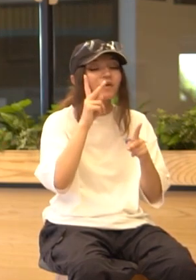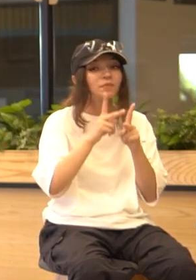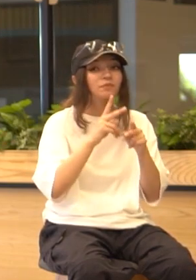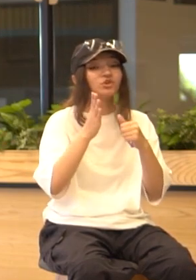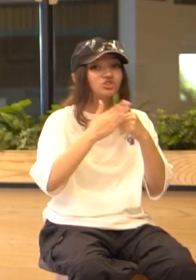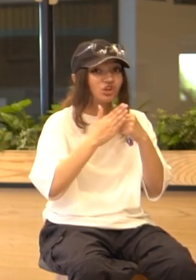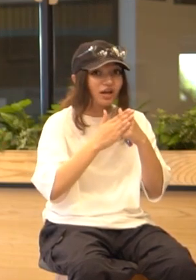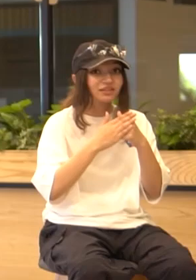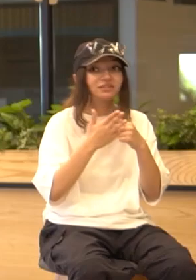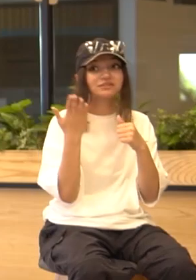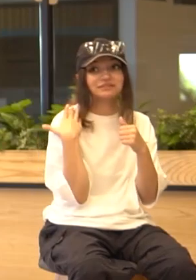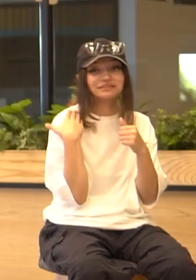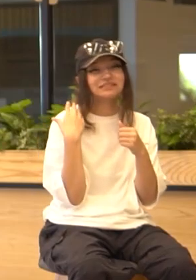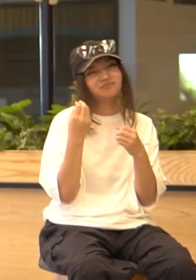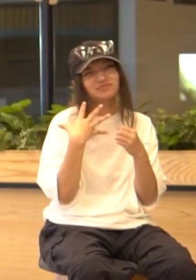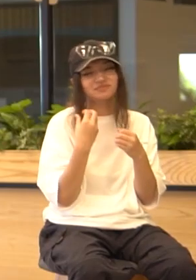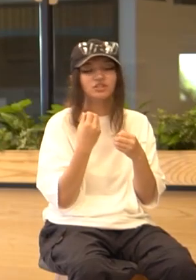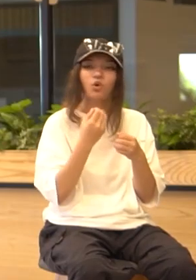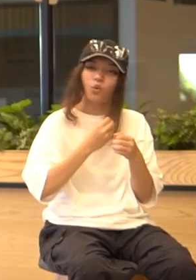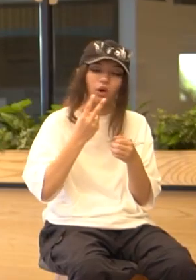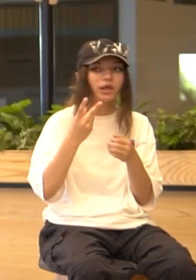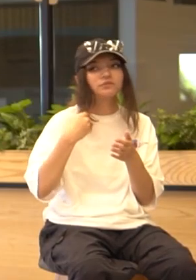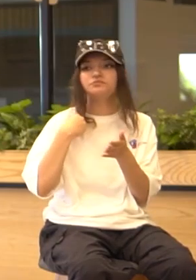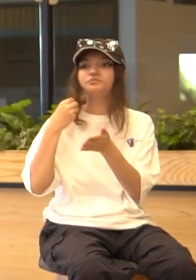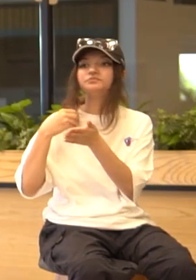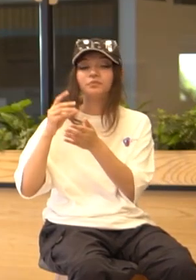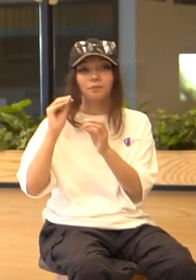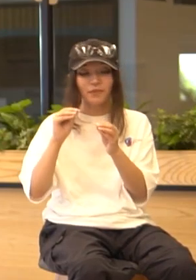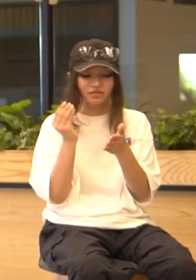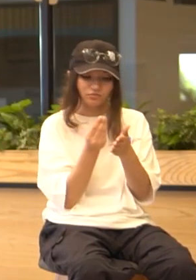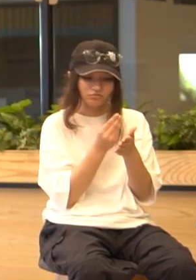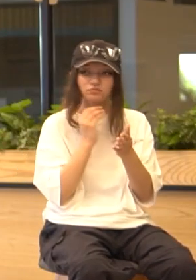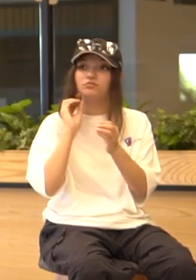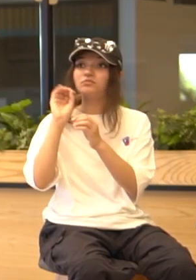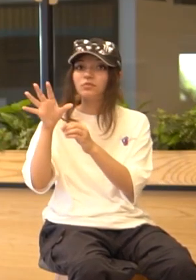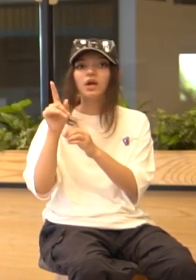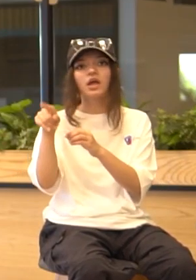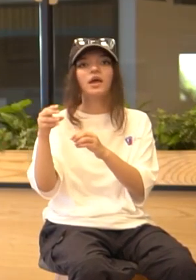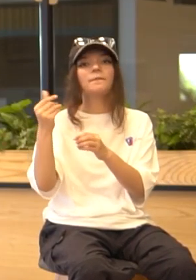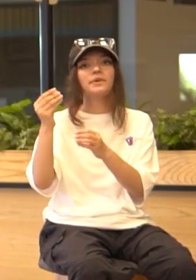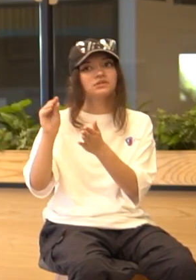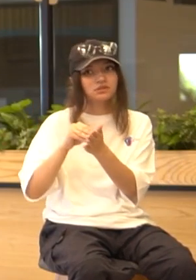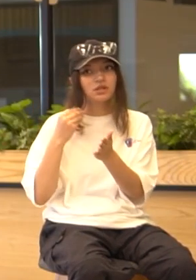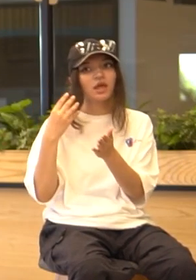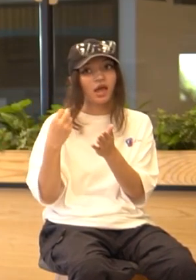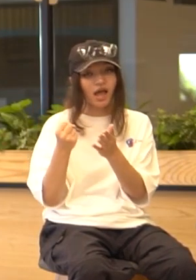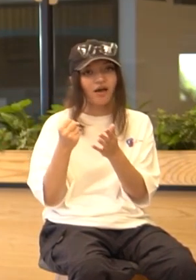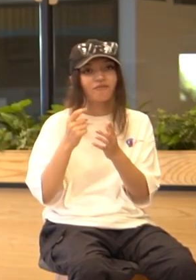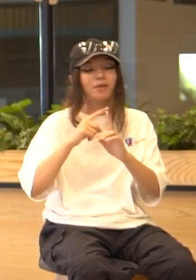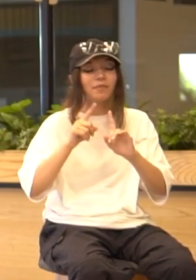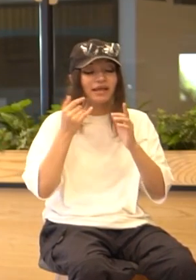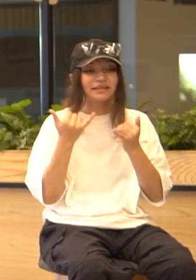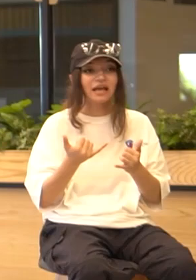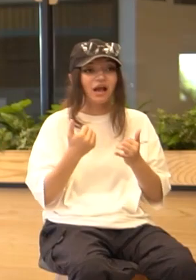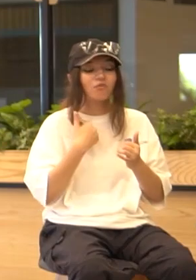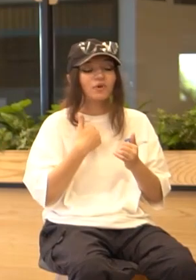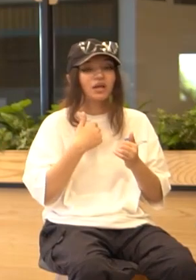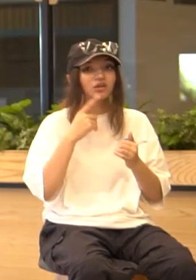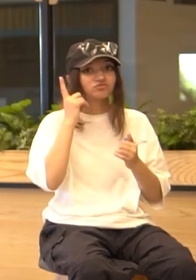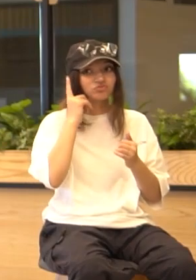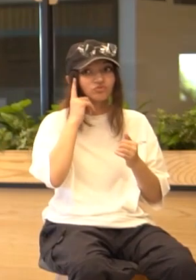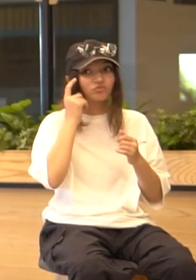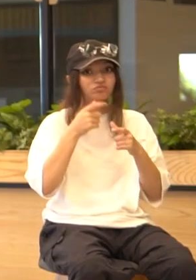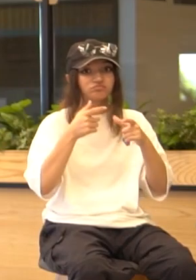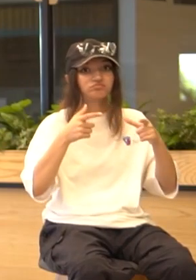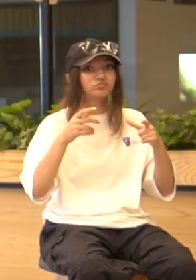invitations, like I mentioned, but so far, like I haven't like, haven't really thought about or haven't really expanded in how to monetize it. I know a